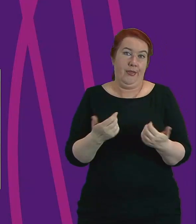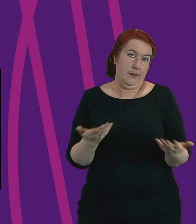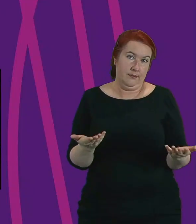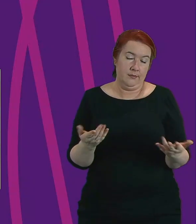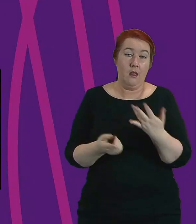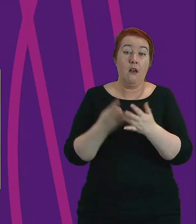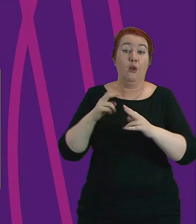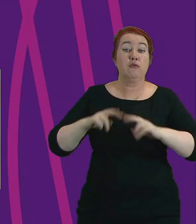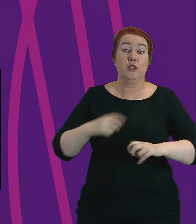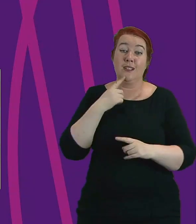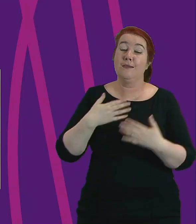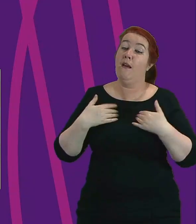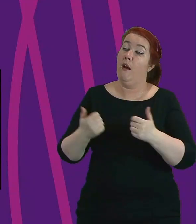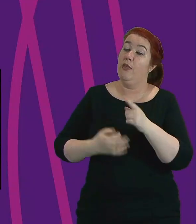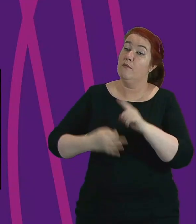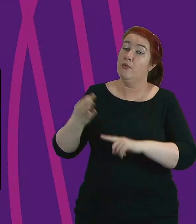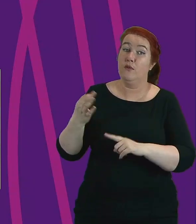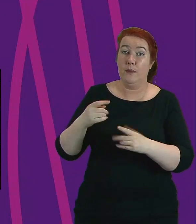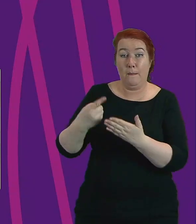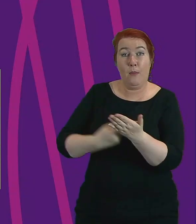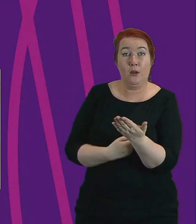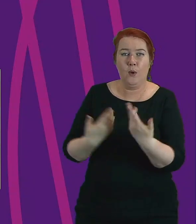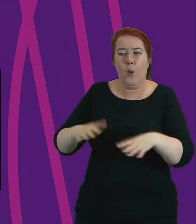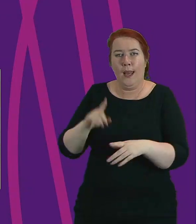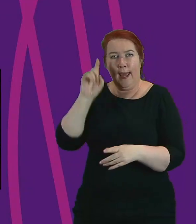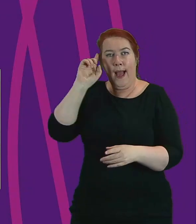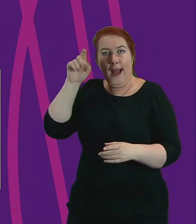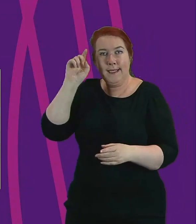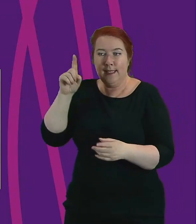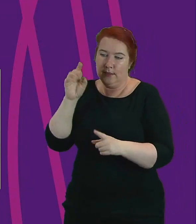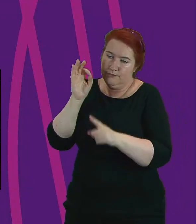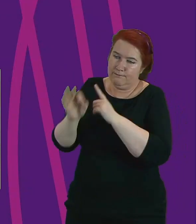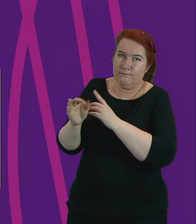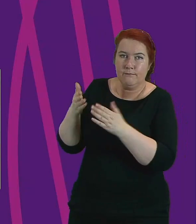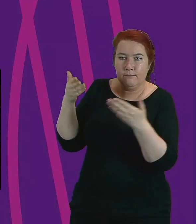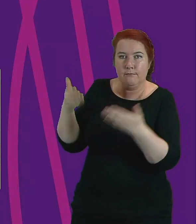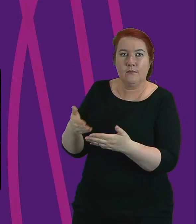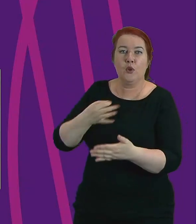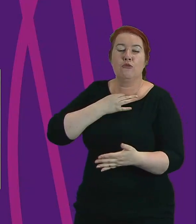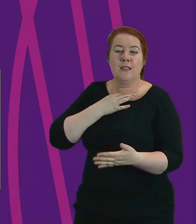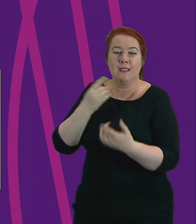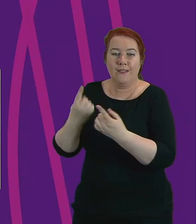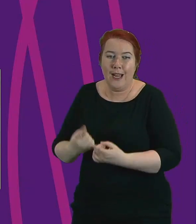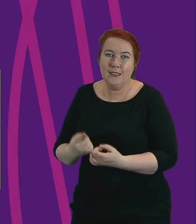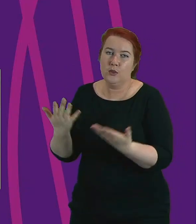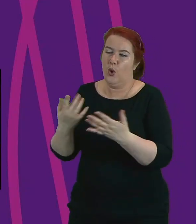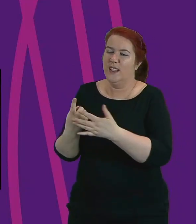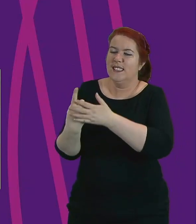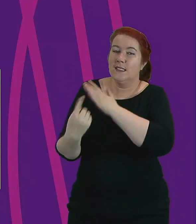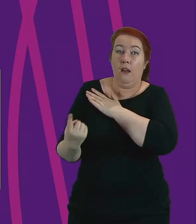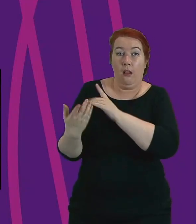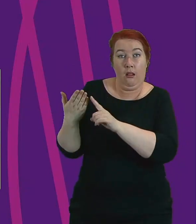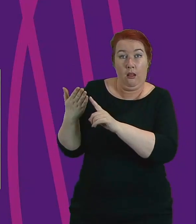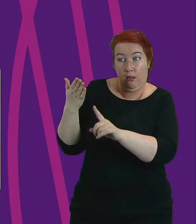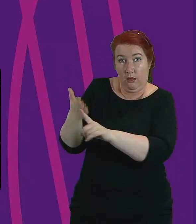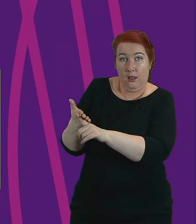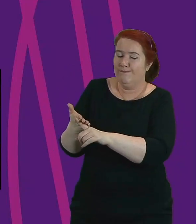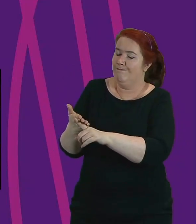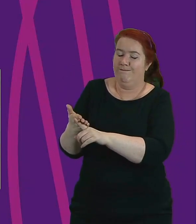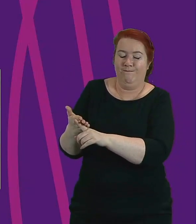health improvement policies rely only on initiatives that target specific risk factors or deliver single interventions are in danger of